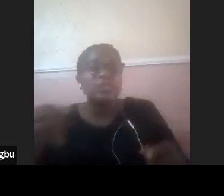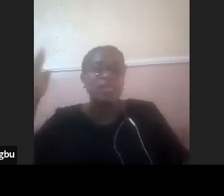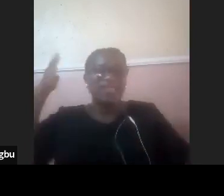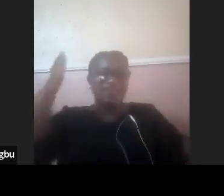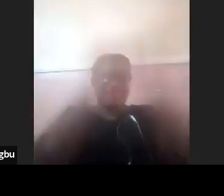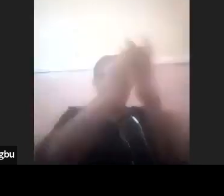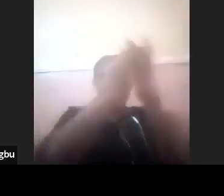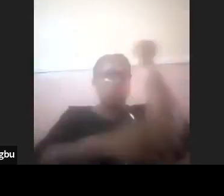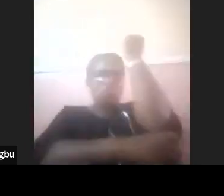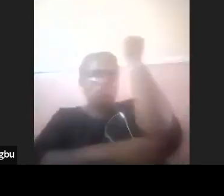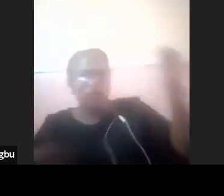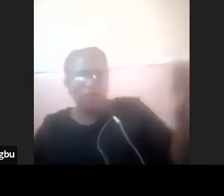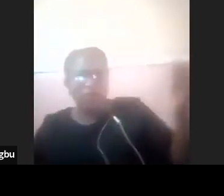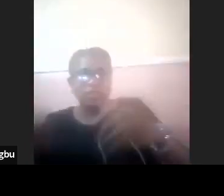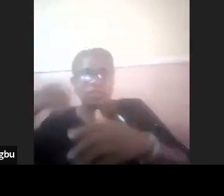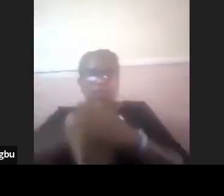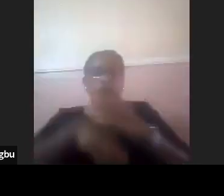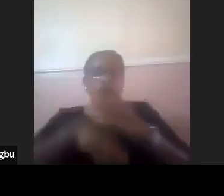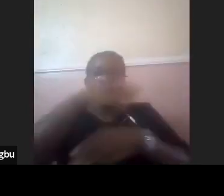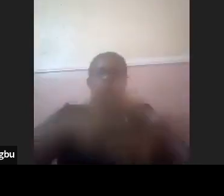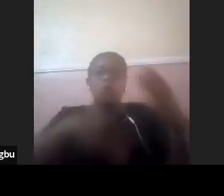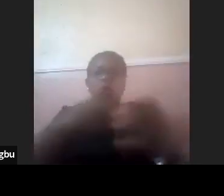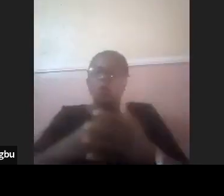look at this response,